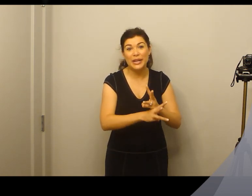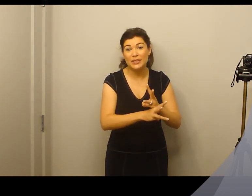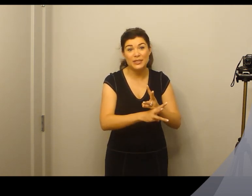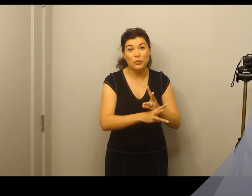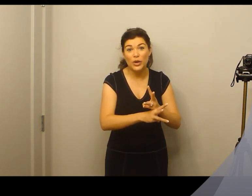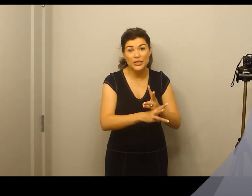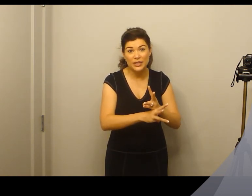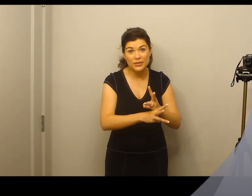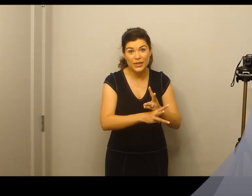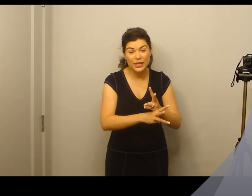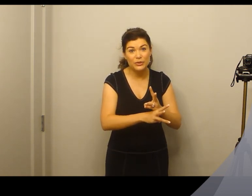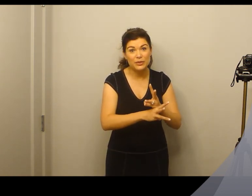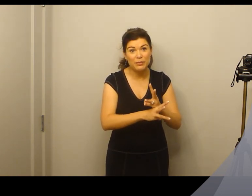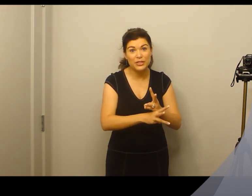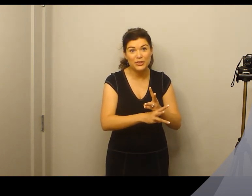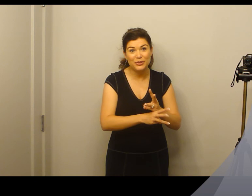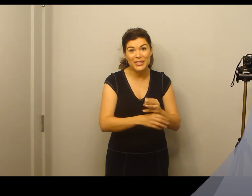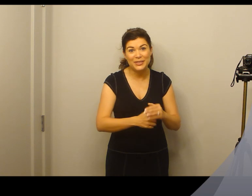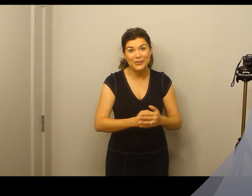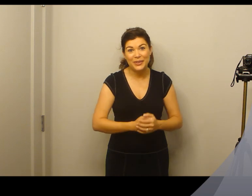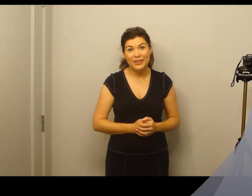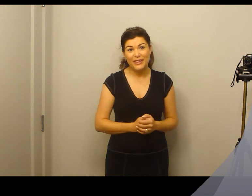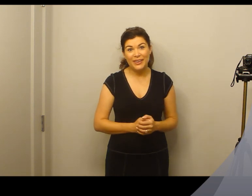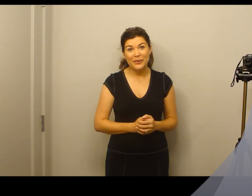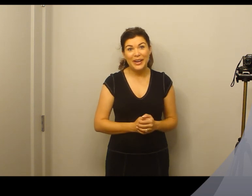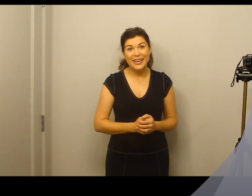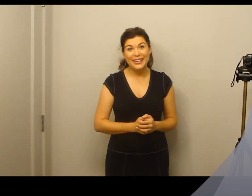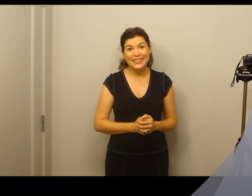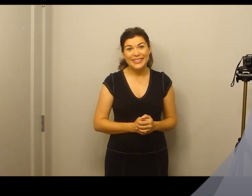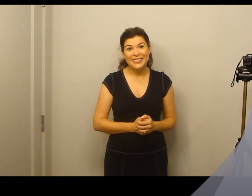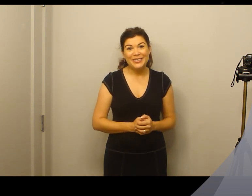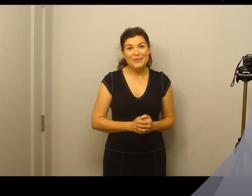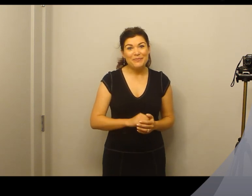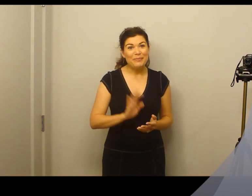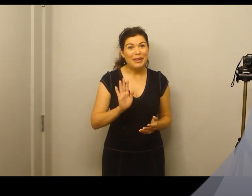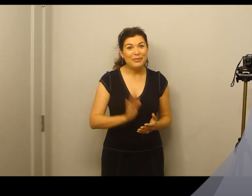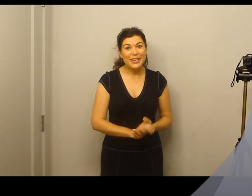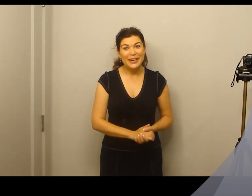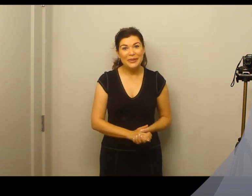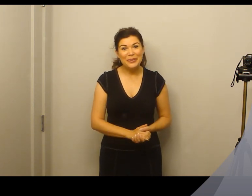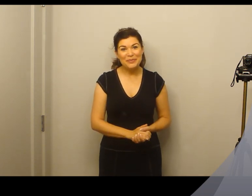practice and watch these videos as much as you need to. All right? Bye for now.